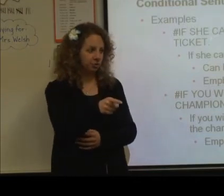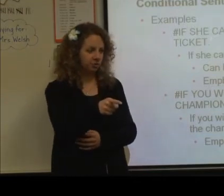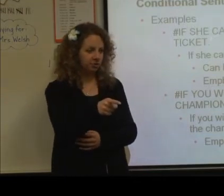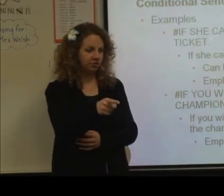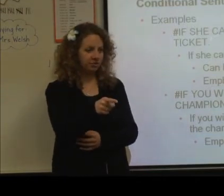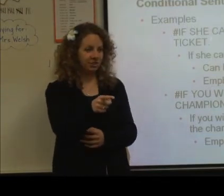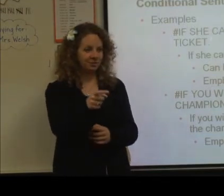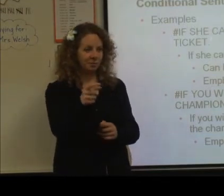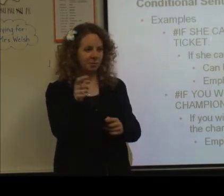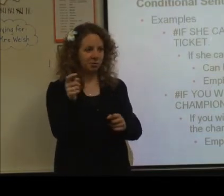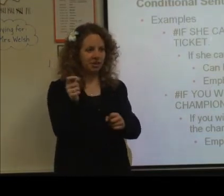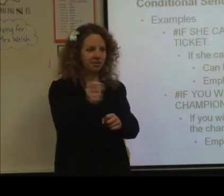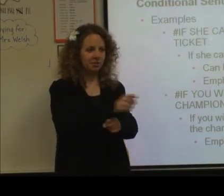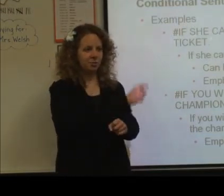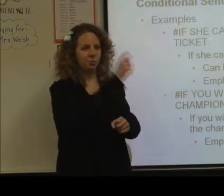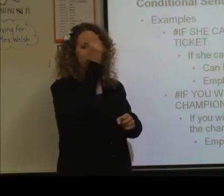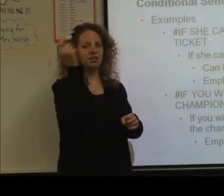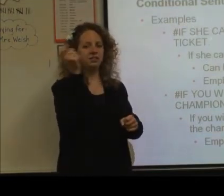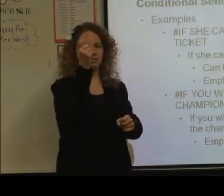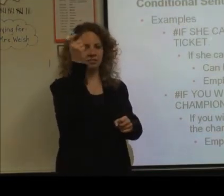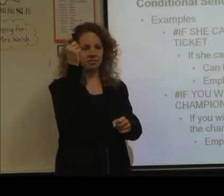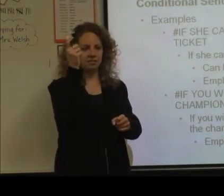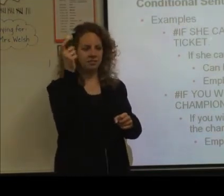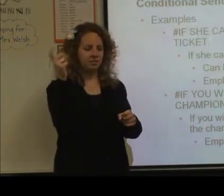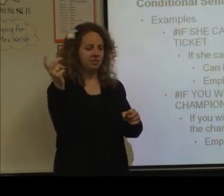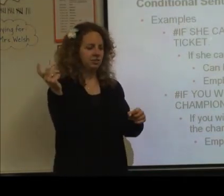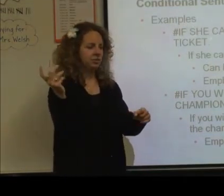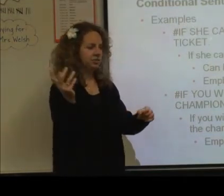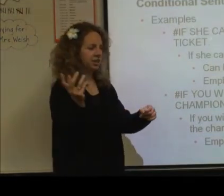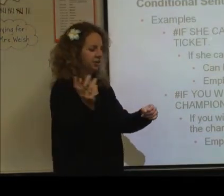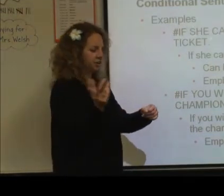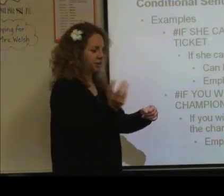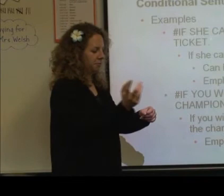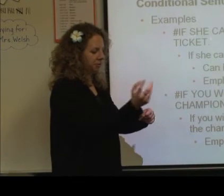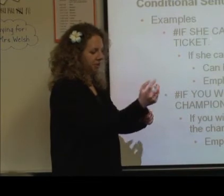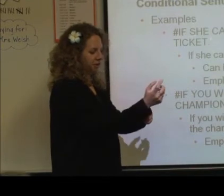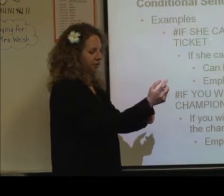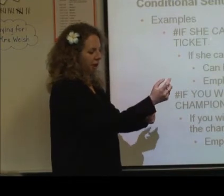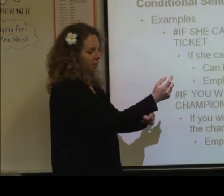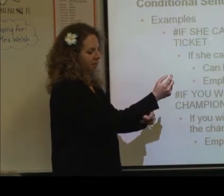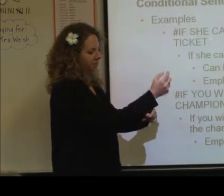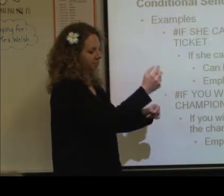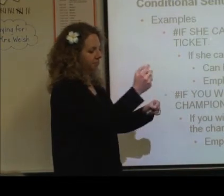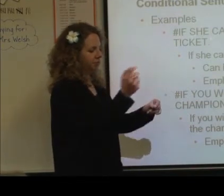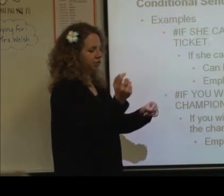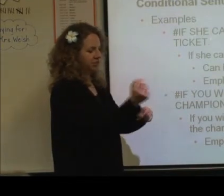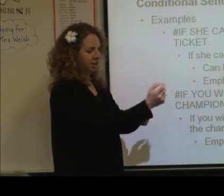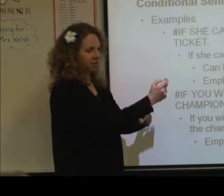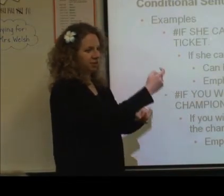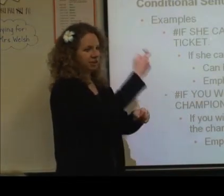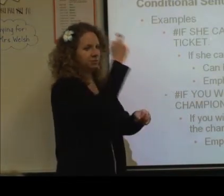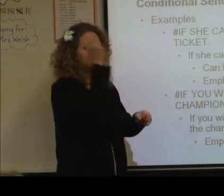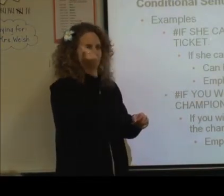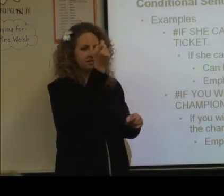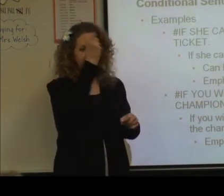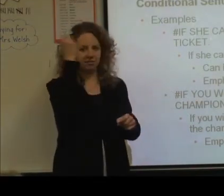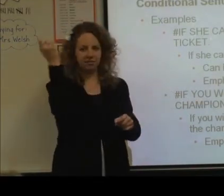you guys remember when? So it's like you're, almost like you're grabbing it, you're sliding across when.